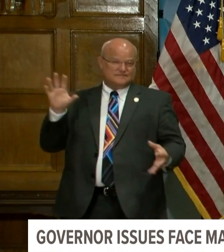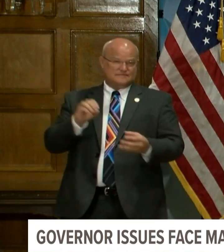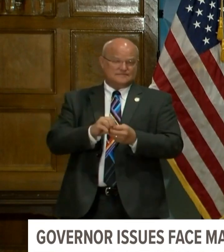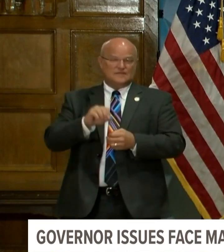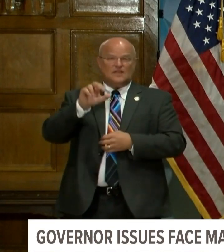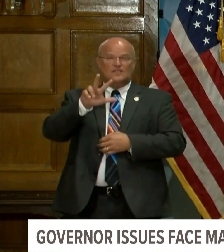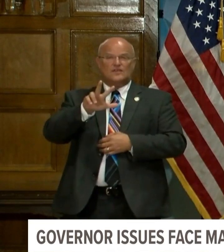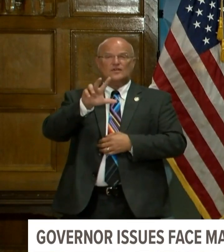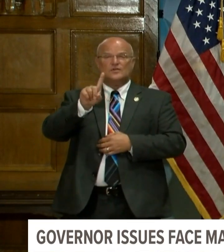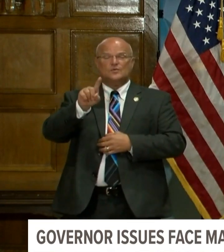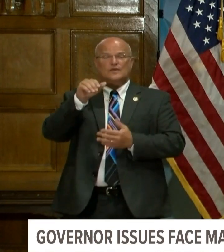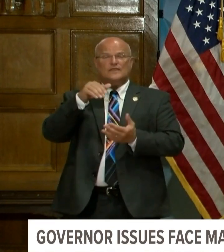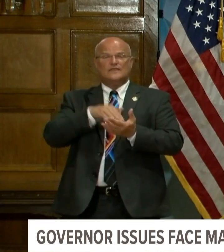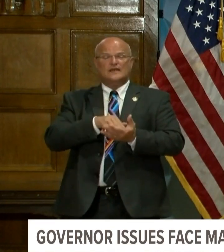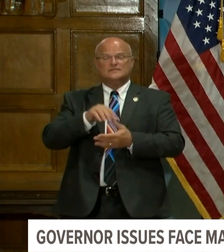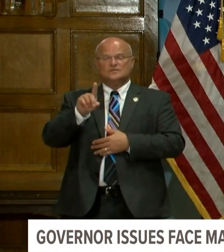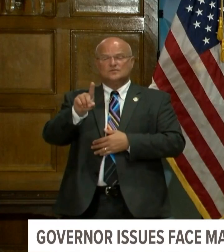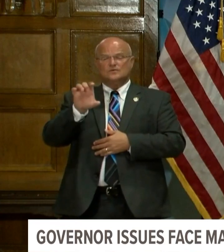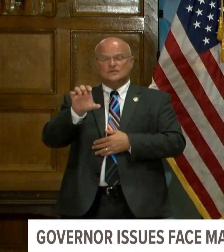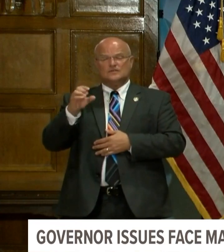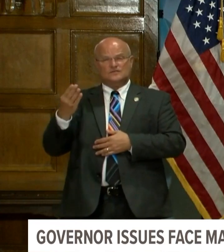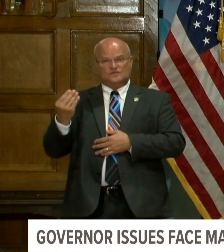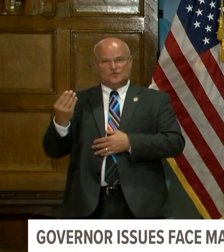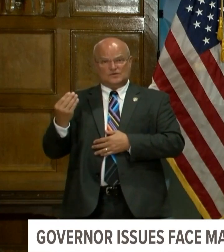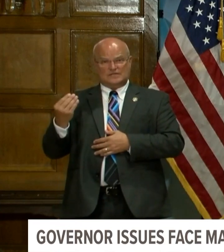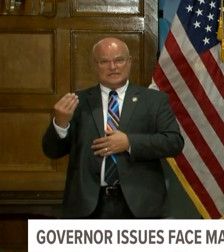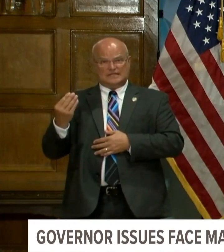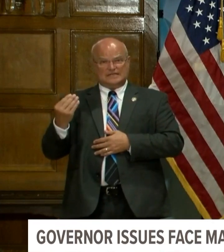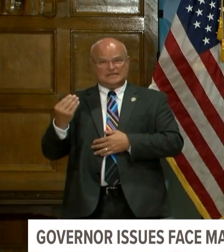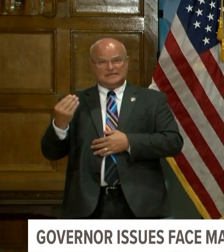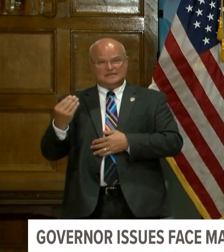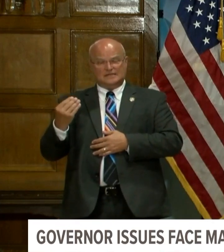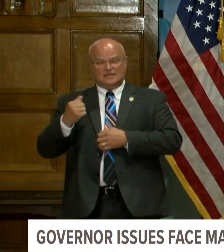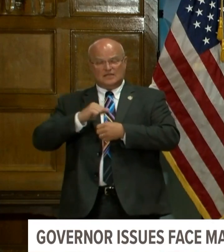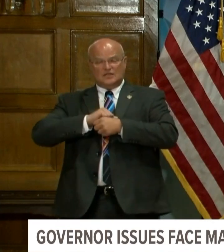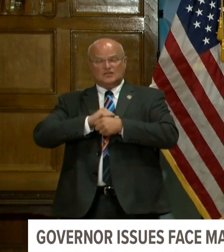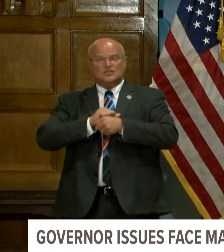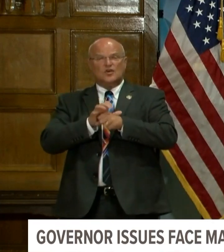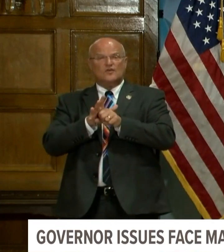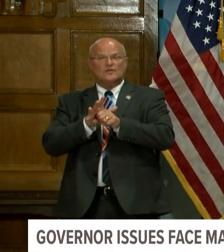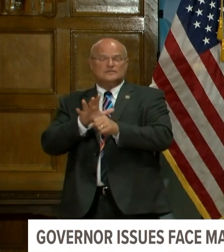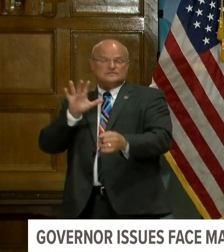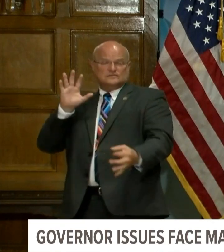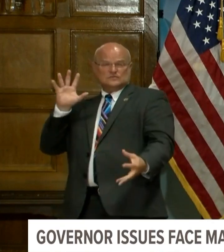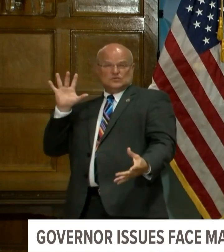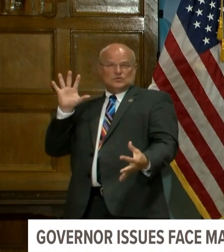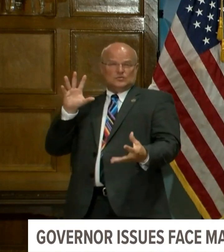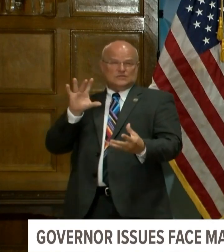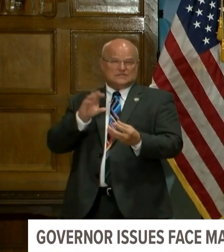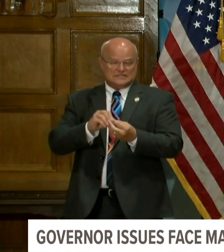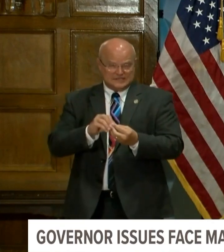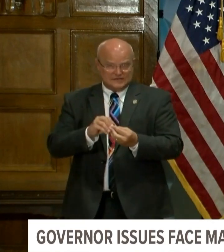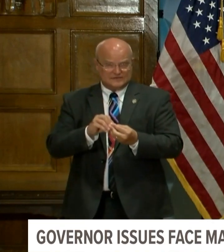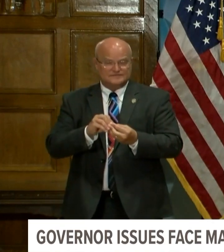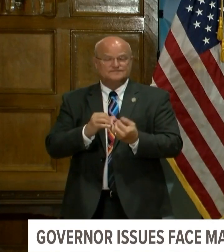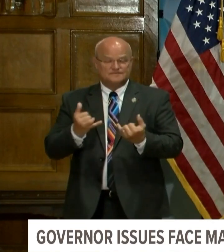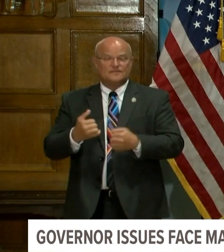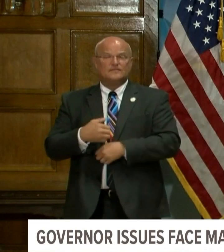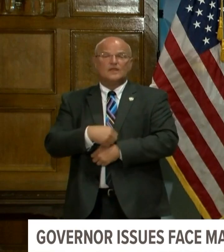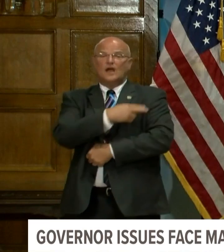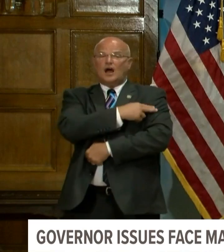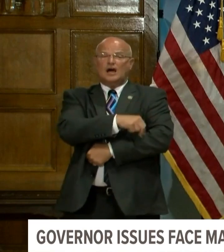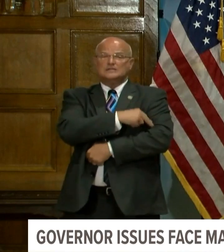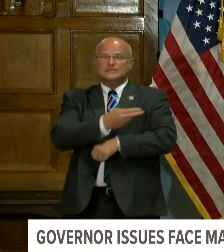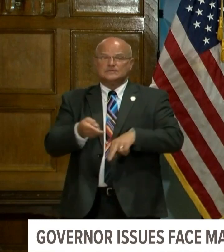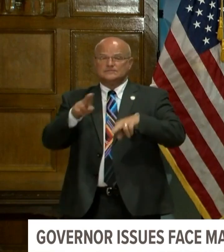to 31,114. COVID-19 cumulative cases in Arkansas. Hospitalizations, we have